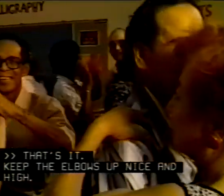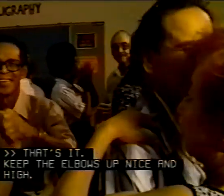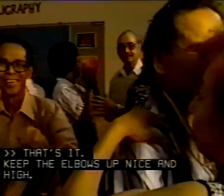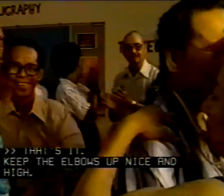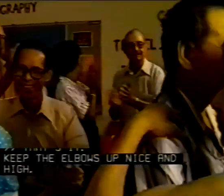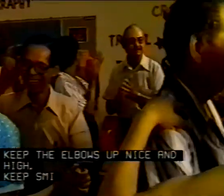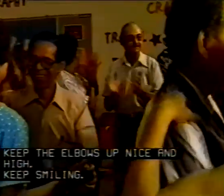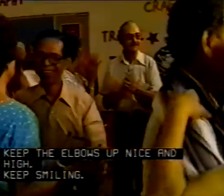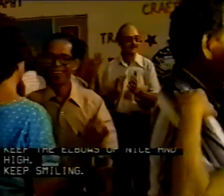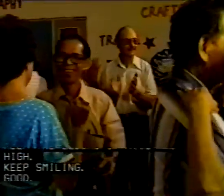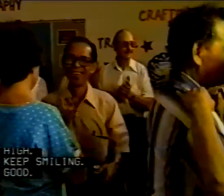Good